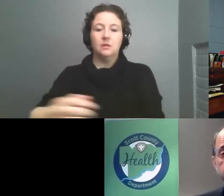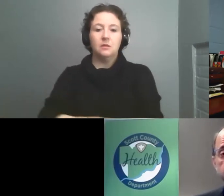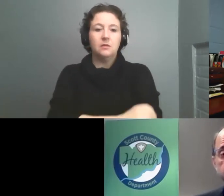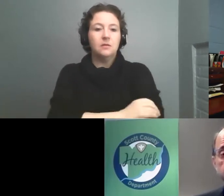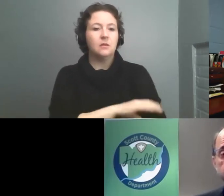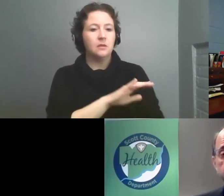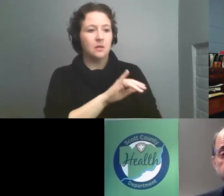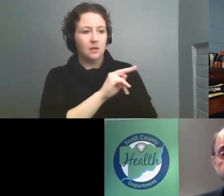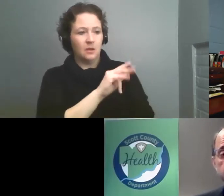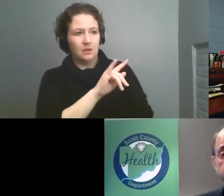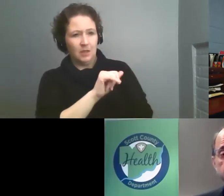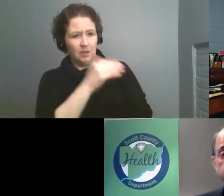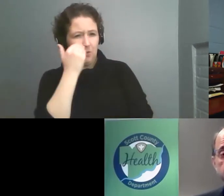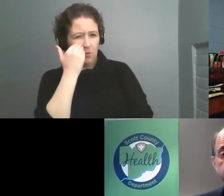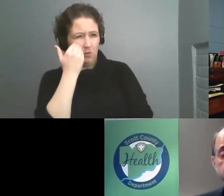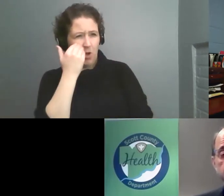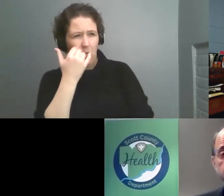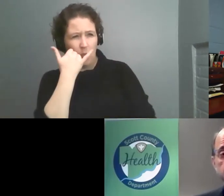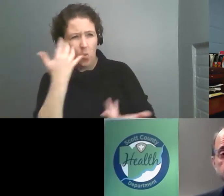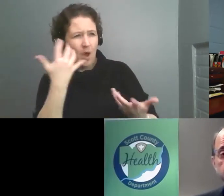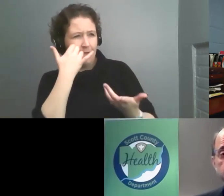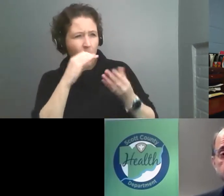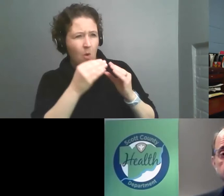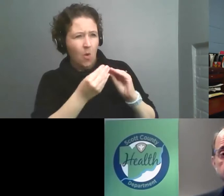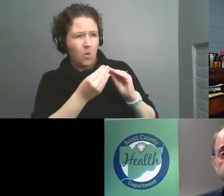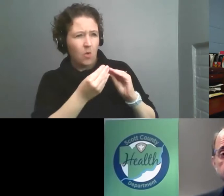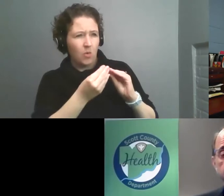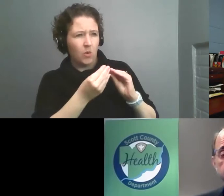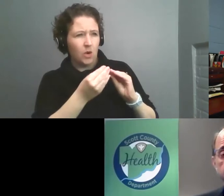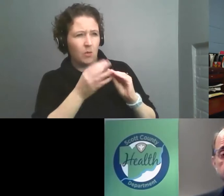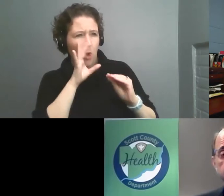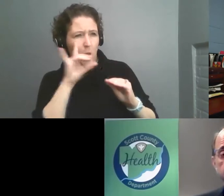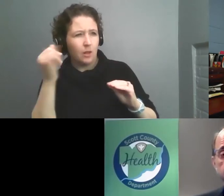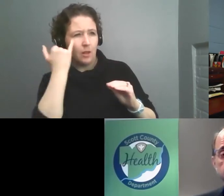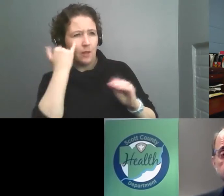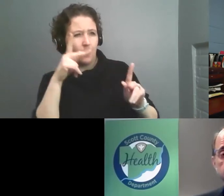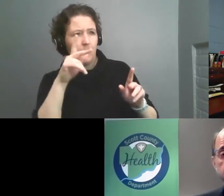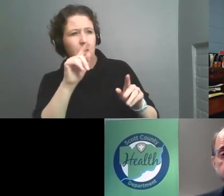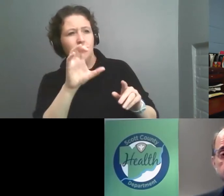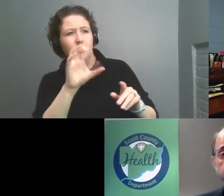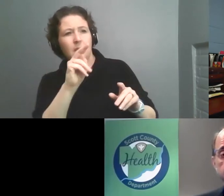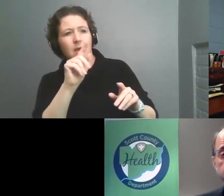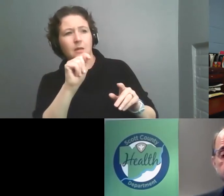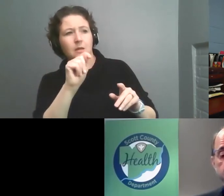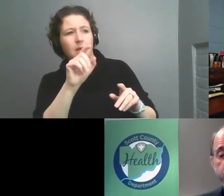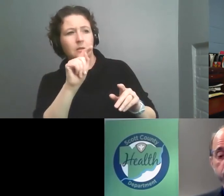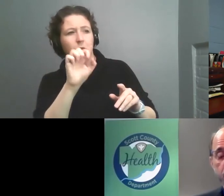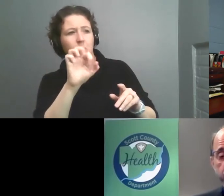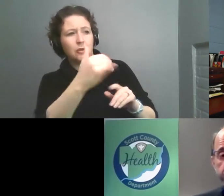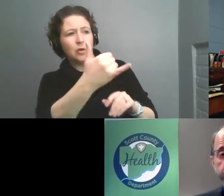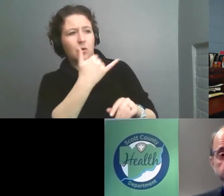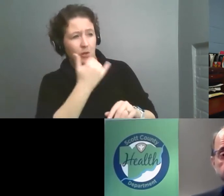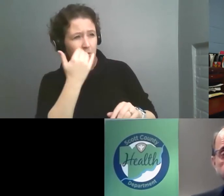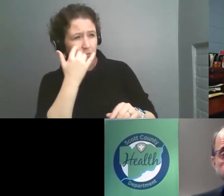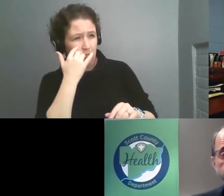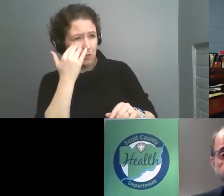Nita, do you have an indication of the phone numbers people should look for when they're coming from your county? Yes, and I think we